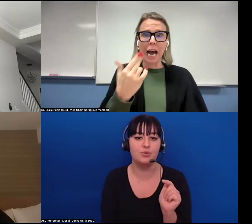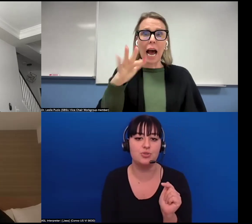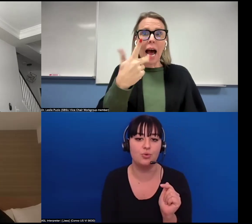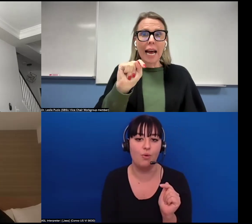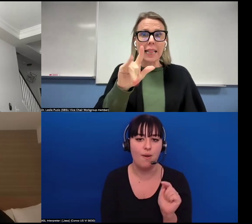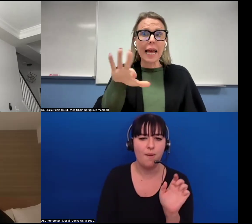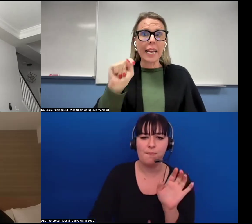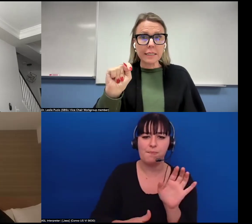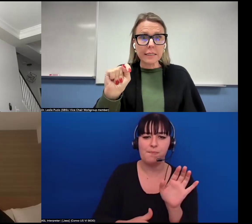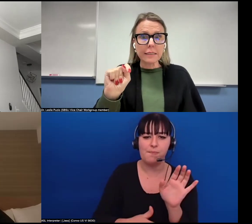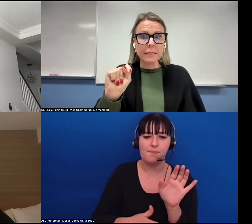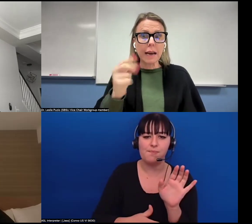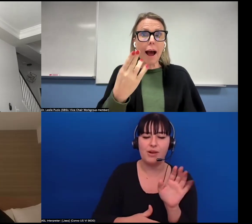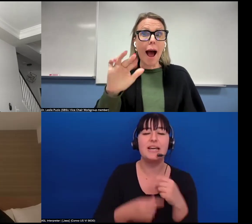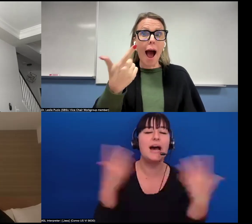for you